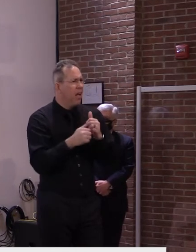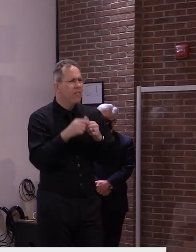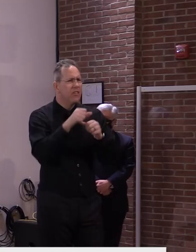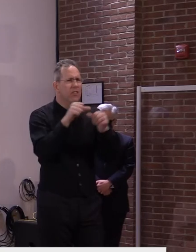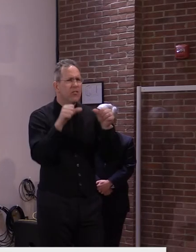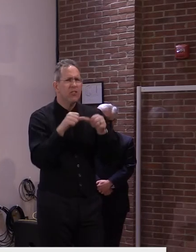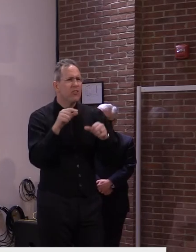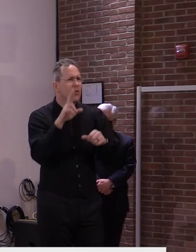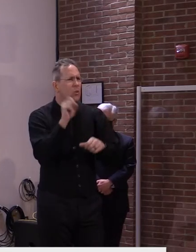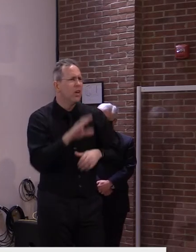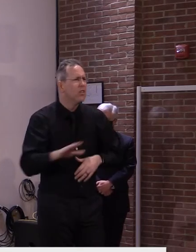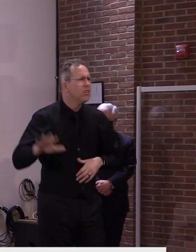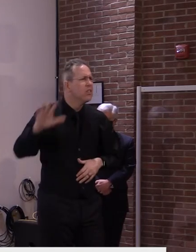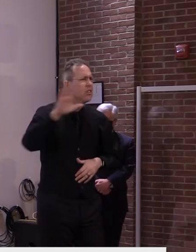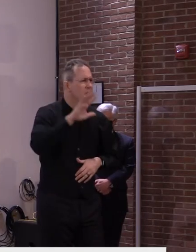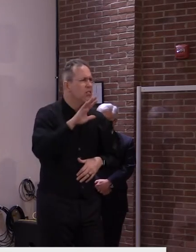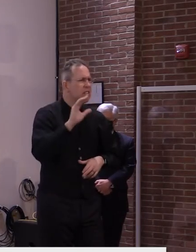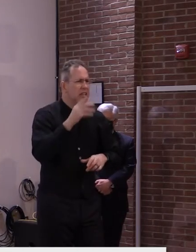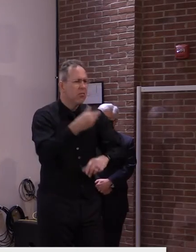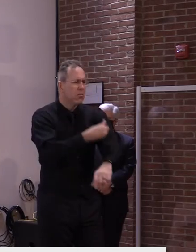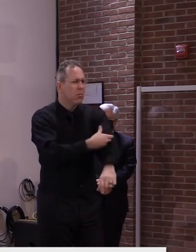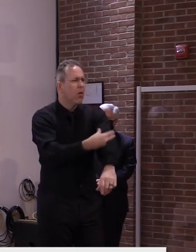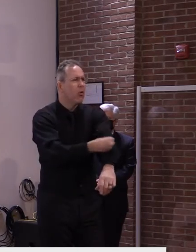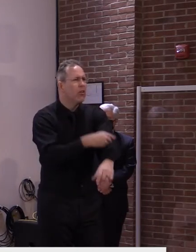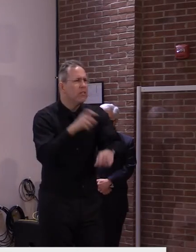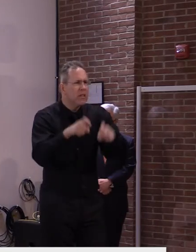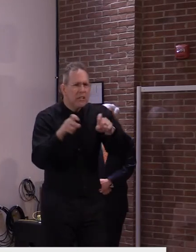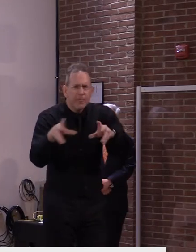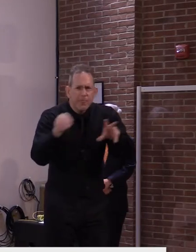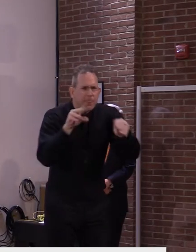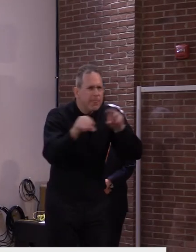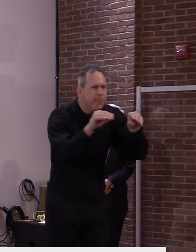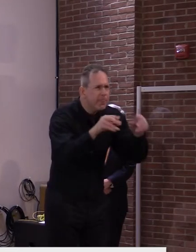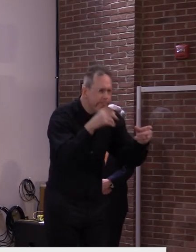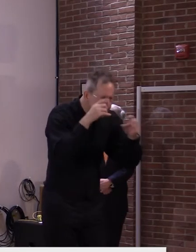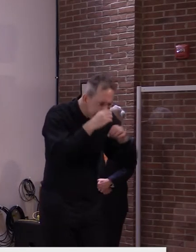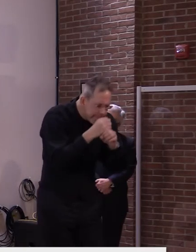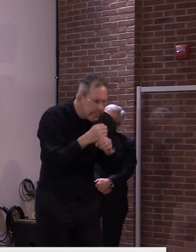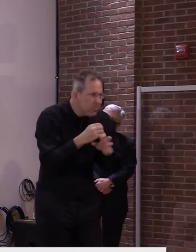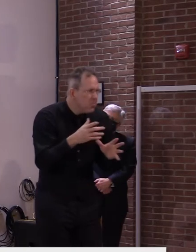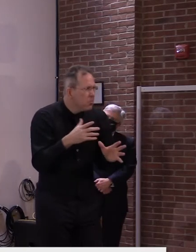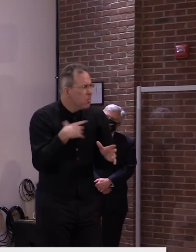can have this surveillance. But Dr. Levine can give you the details.